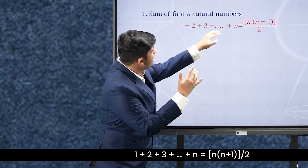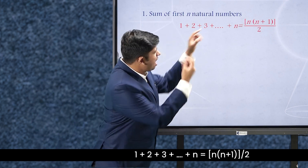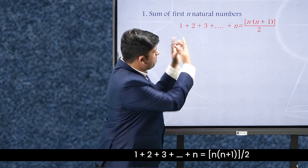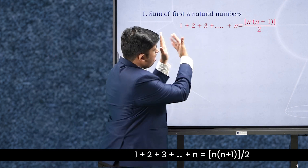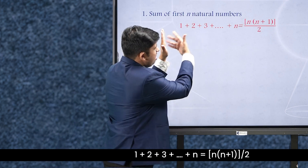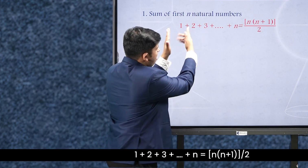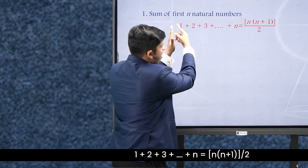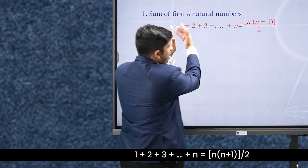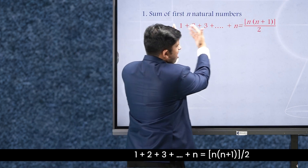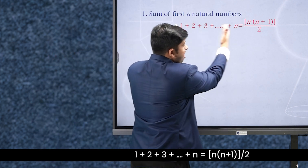plus 1 by 2.